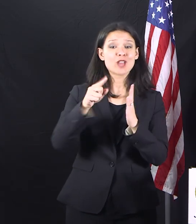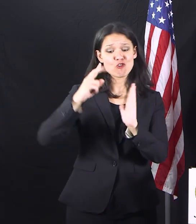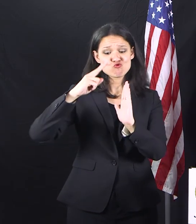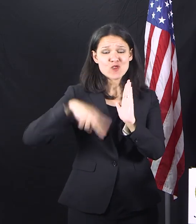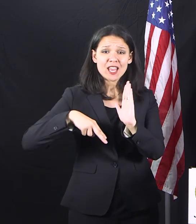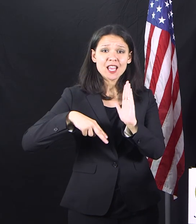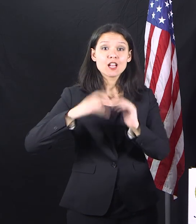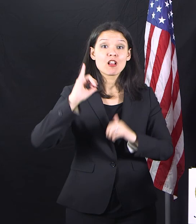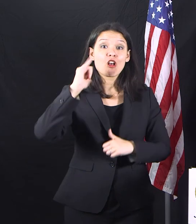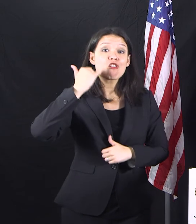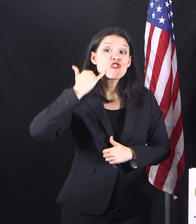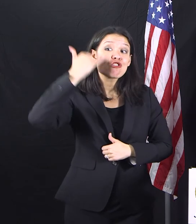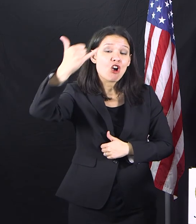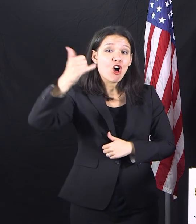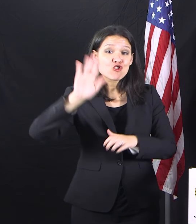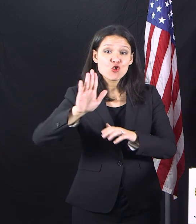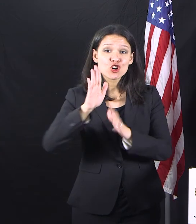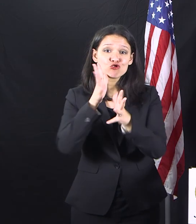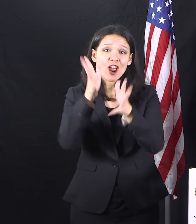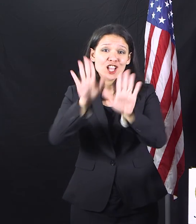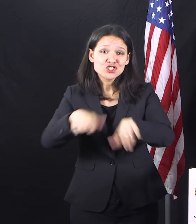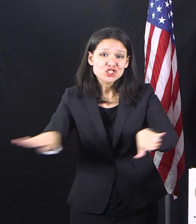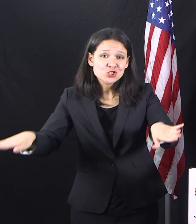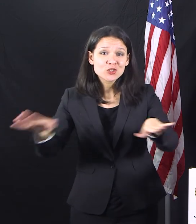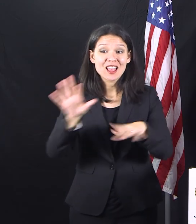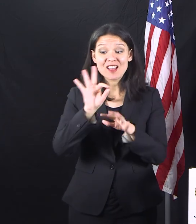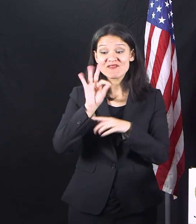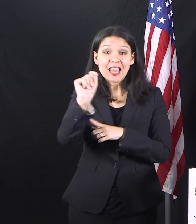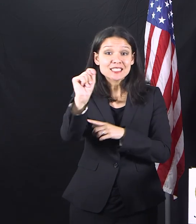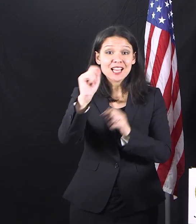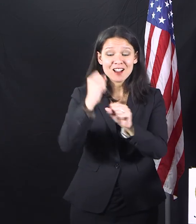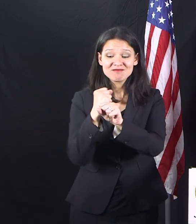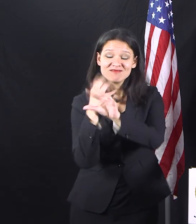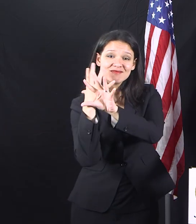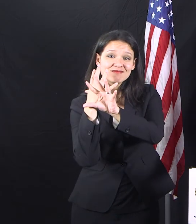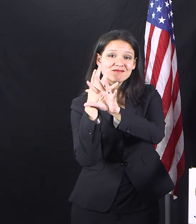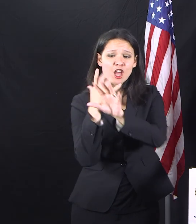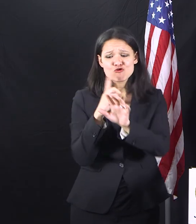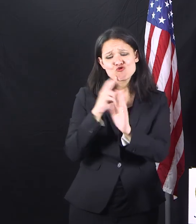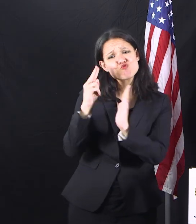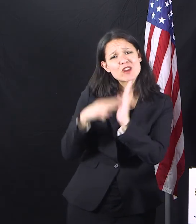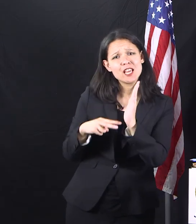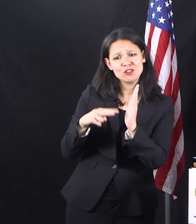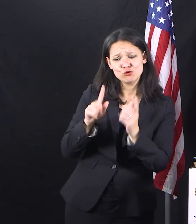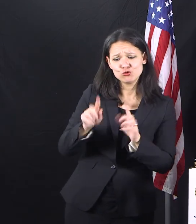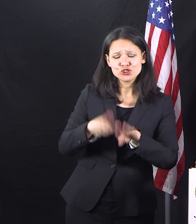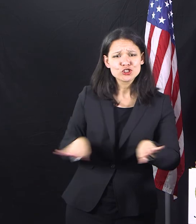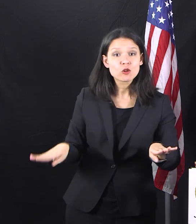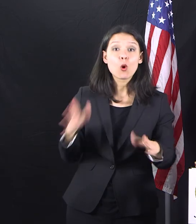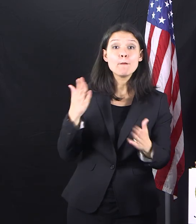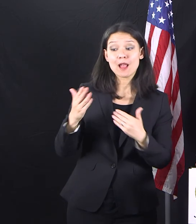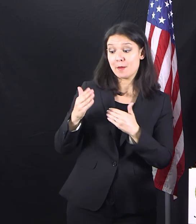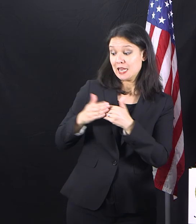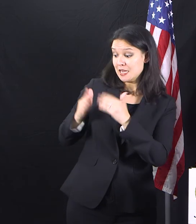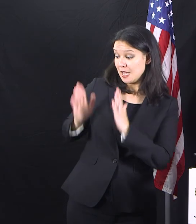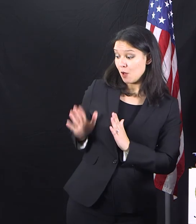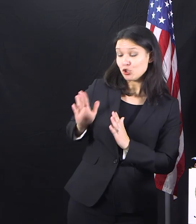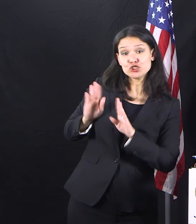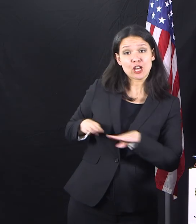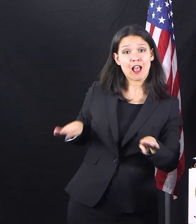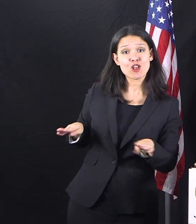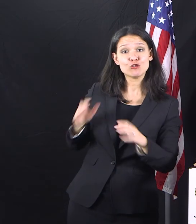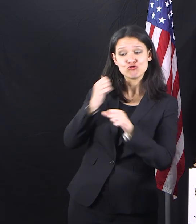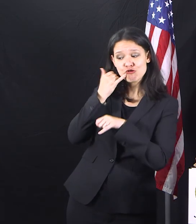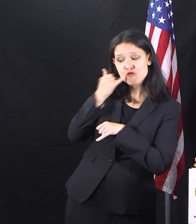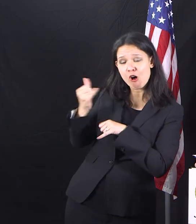Pick up the phone and read to your grandchildren through FaceTime or through the phone. They just love it. Or maybe a neighbor child. It's an important